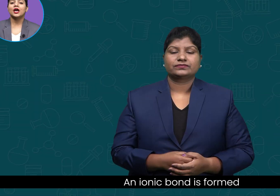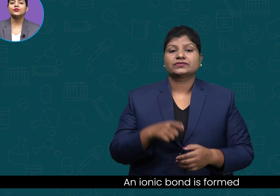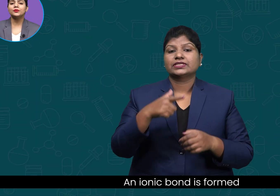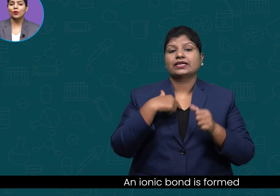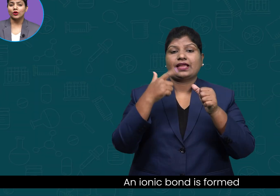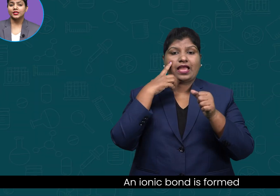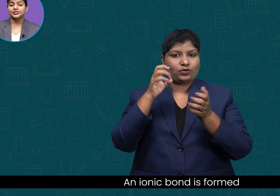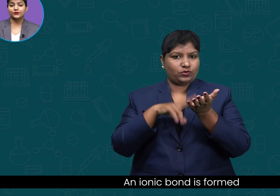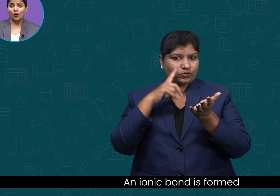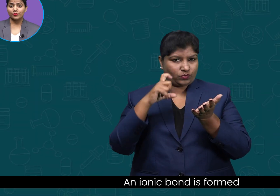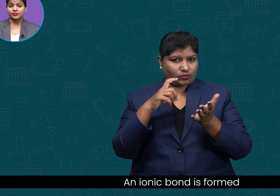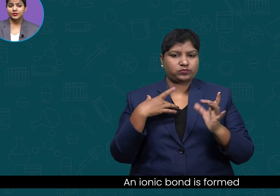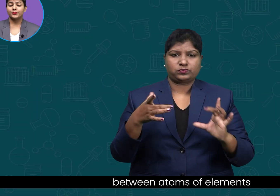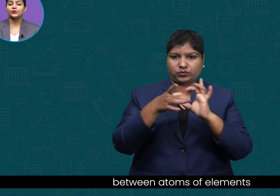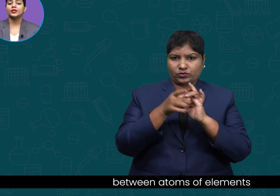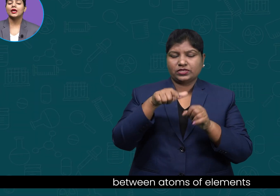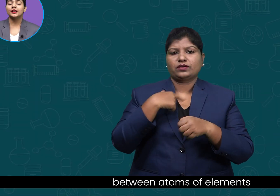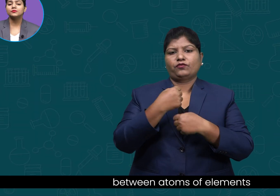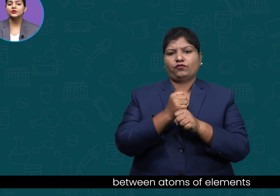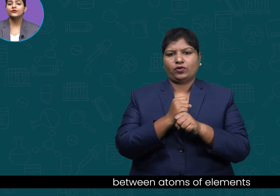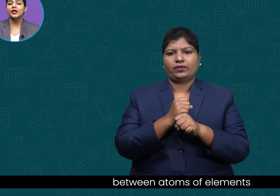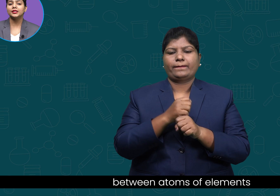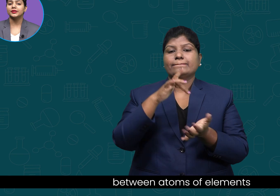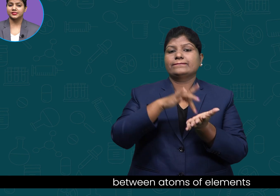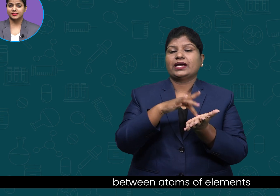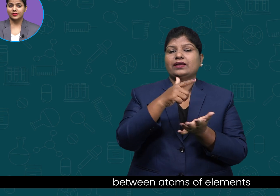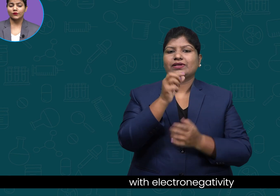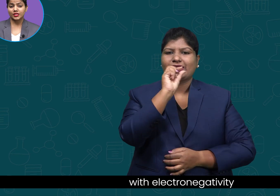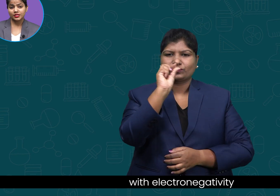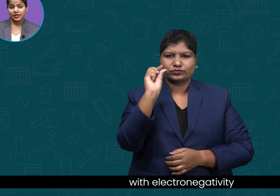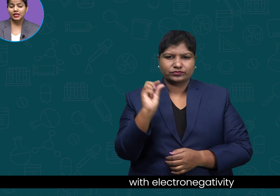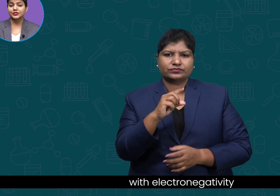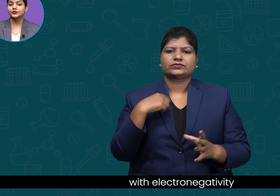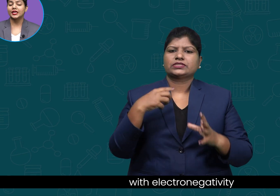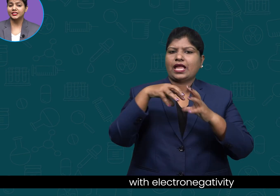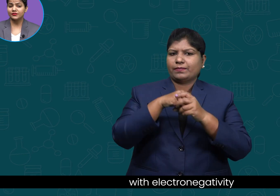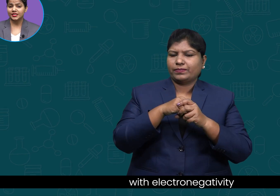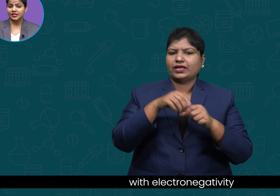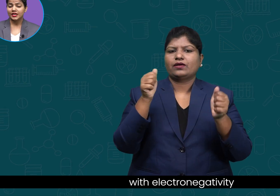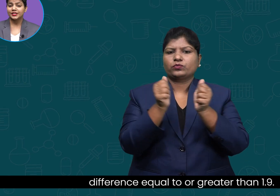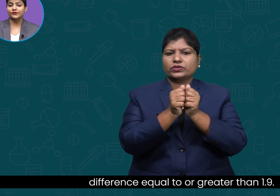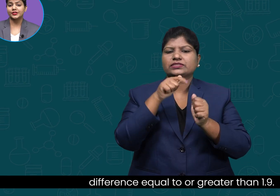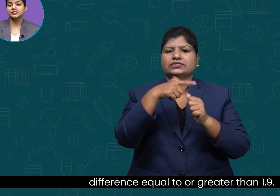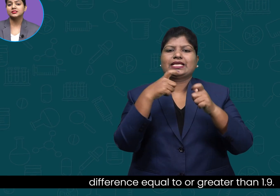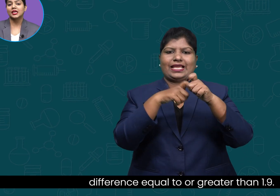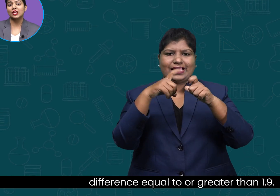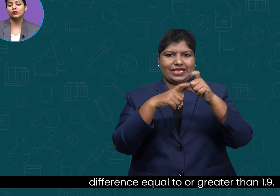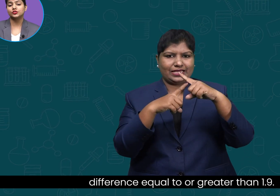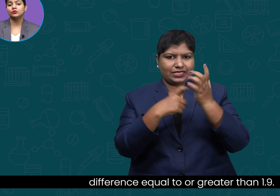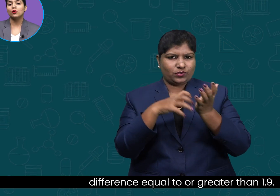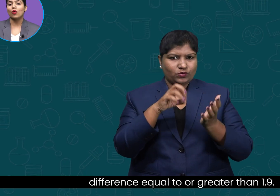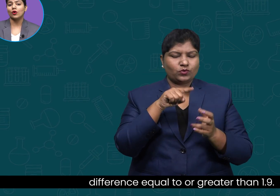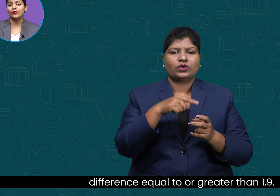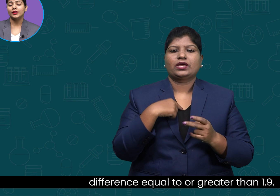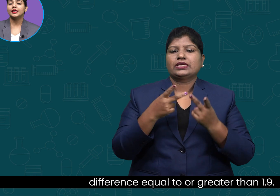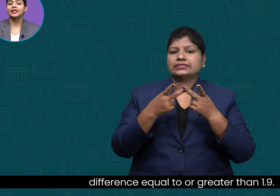An ionic bond is formed between atoms of elements with electronegativity difference equal